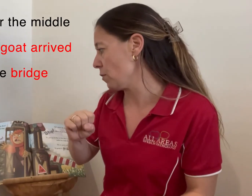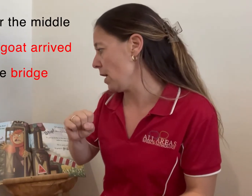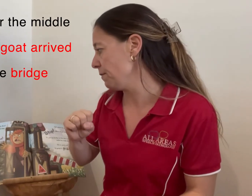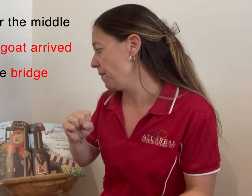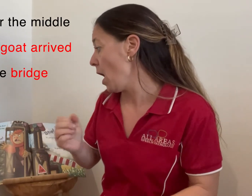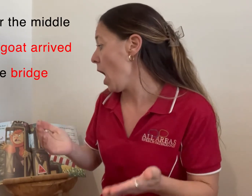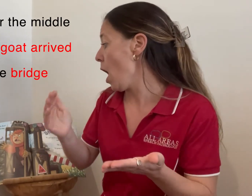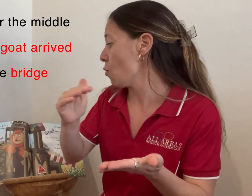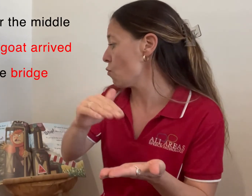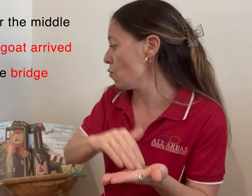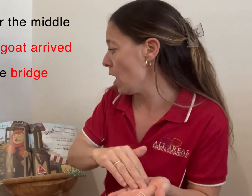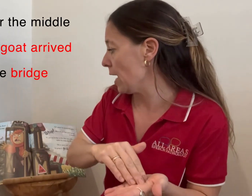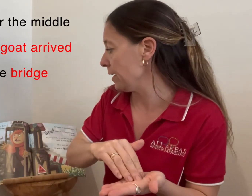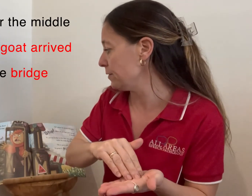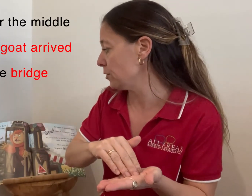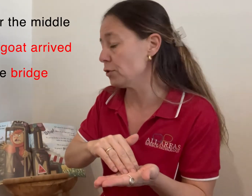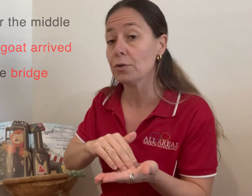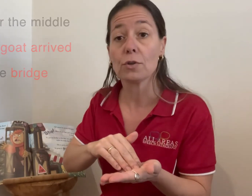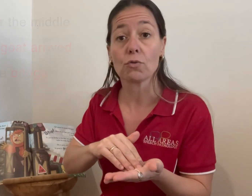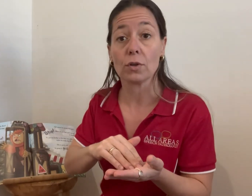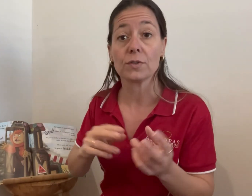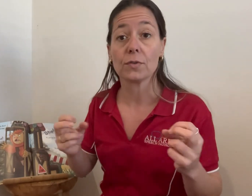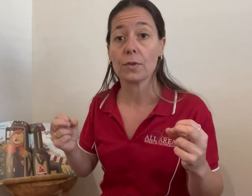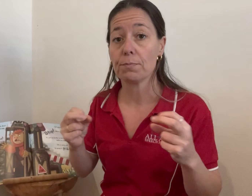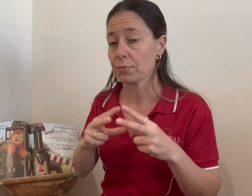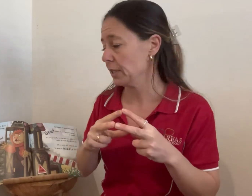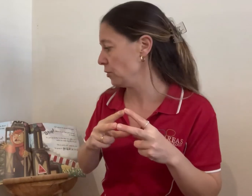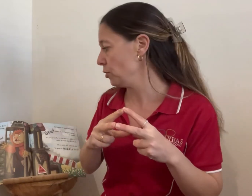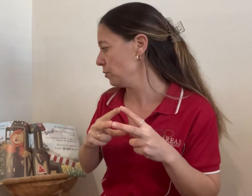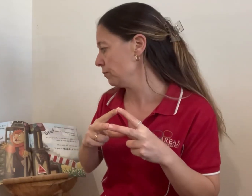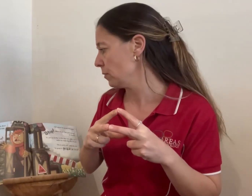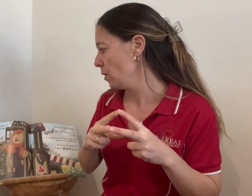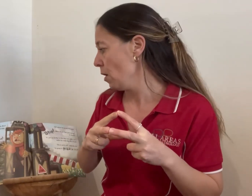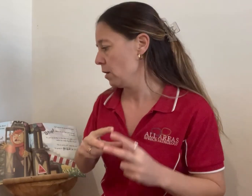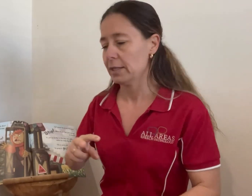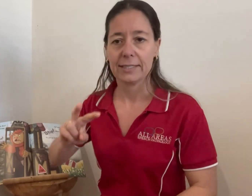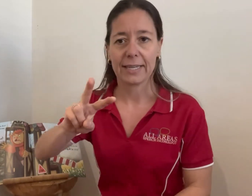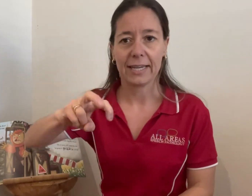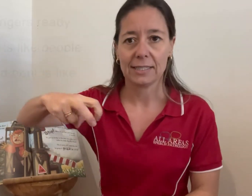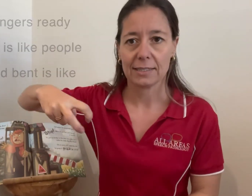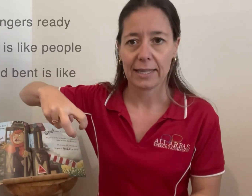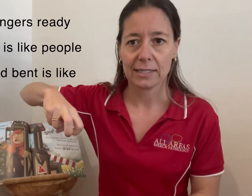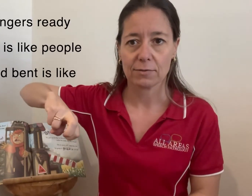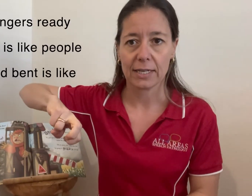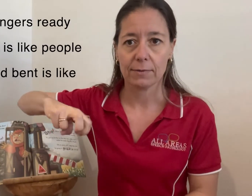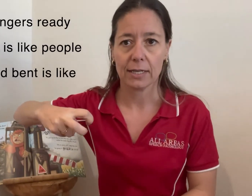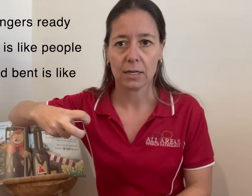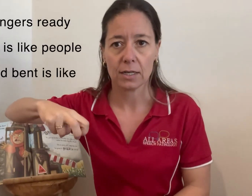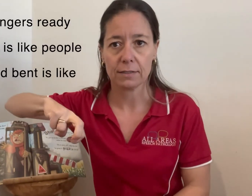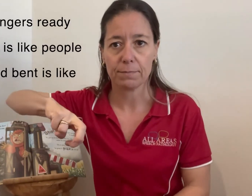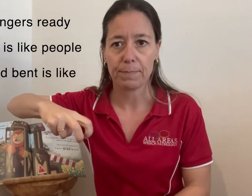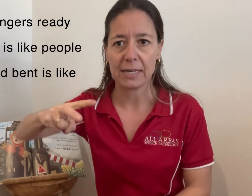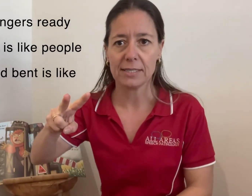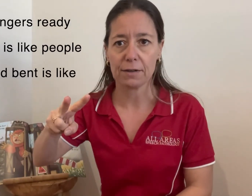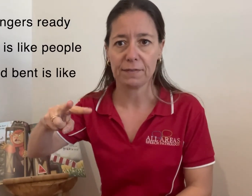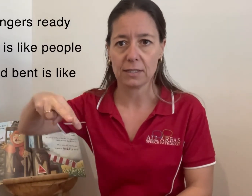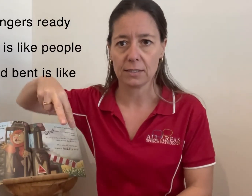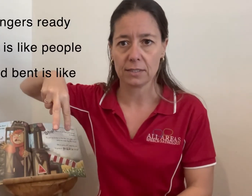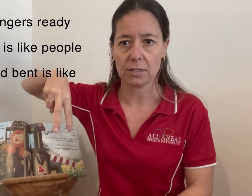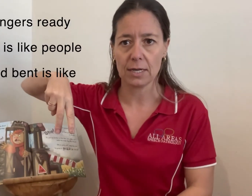Gruff arrived to cross the bridge. Let's get his legs ready. We're going to kind of bend our fingers this time. This is